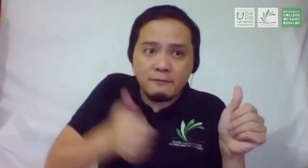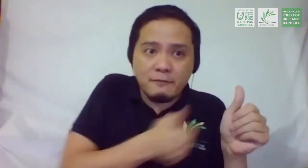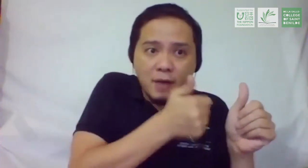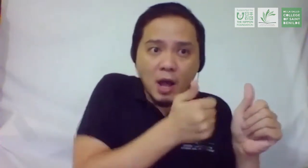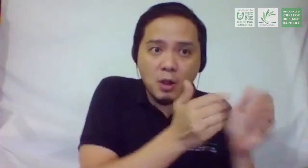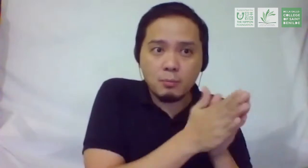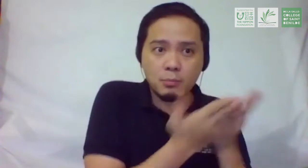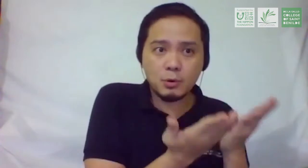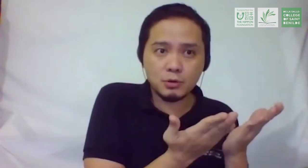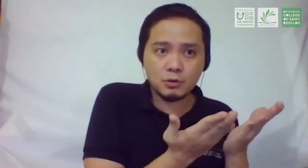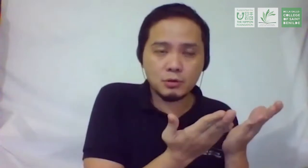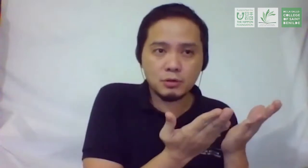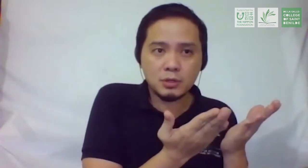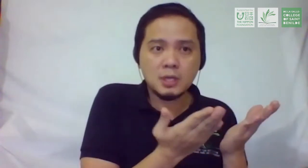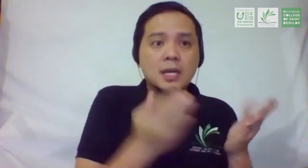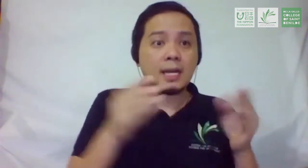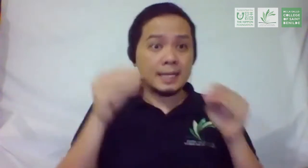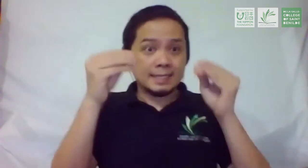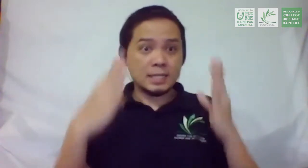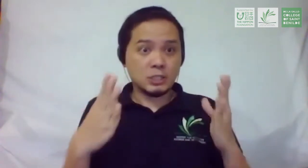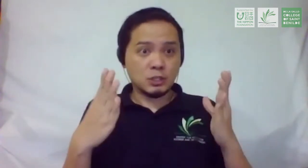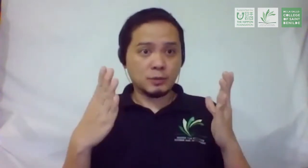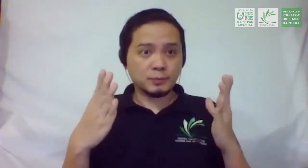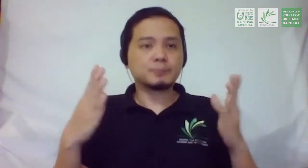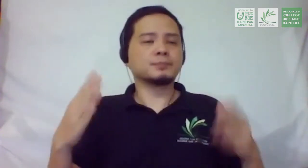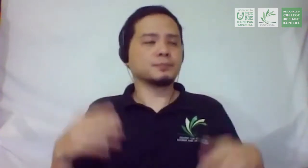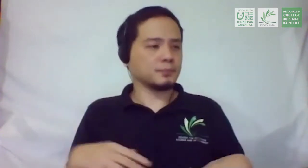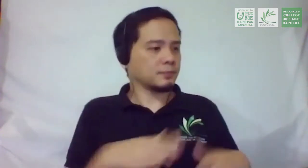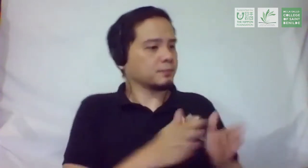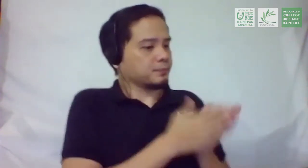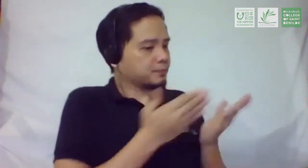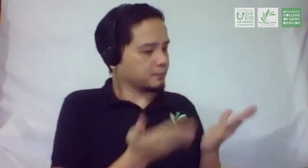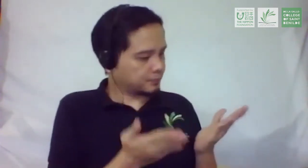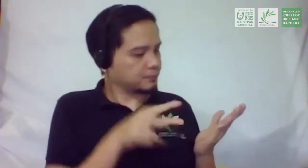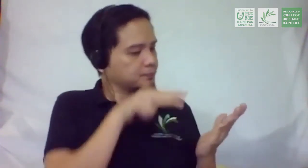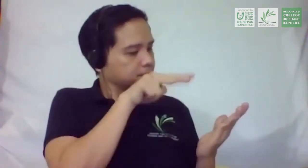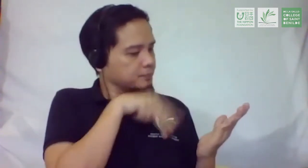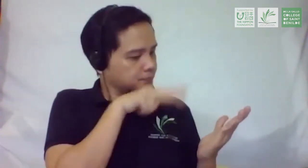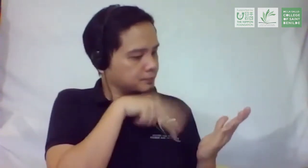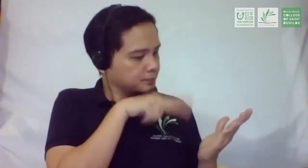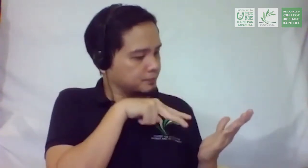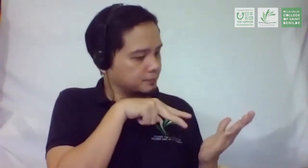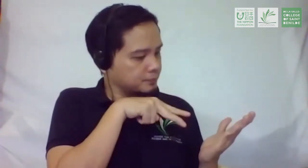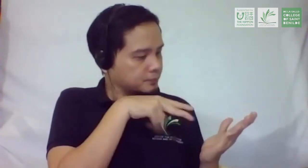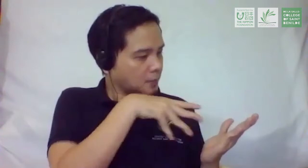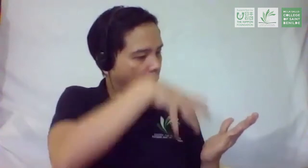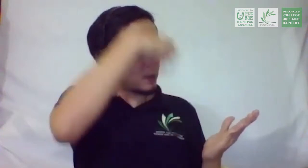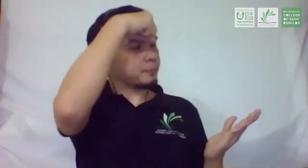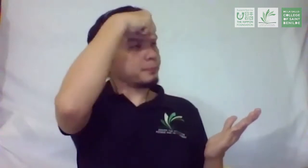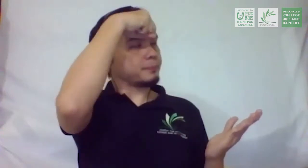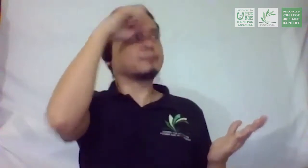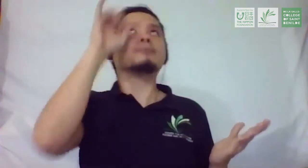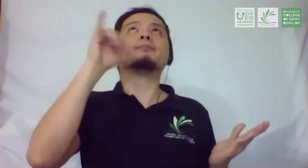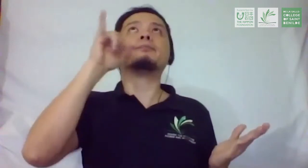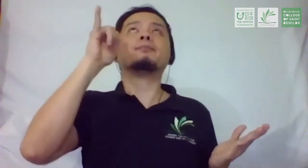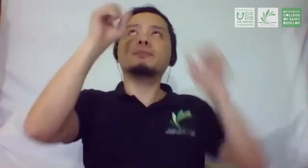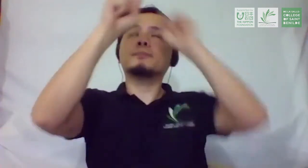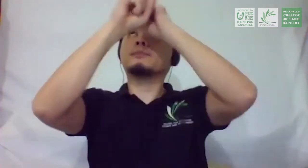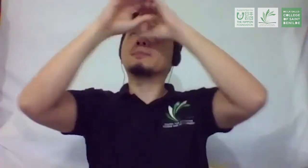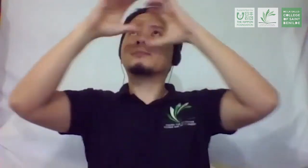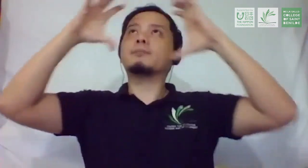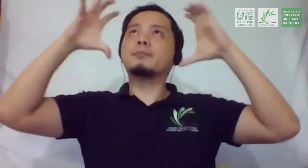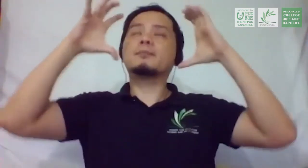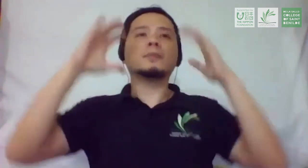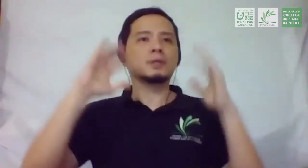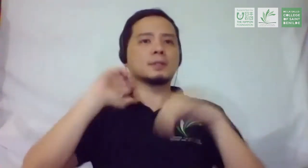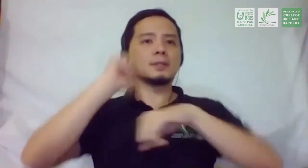The teacher looks at the book and then makes their own lesson plan. How much time will you spend on vocabulary?